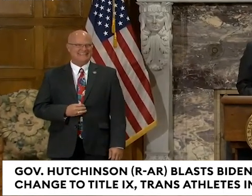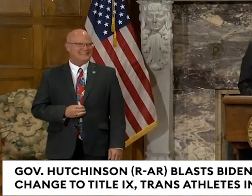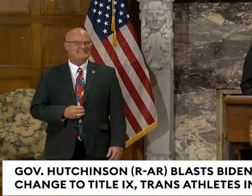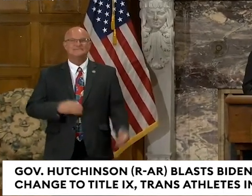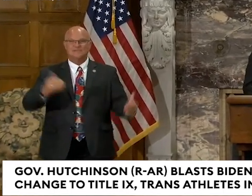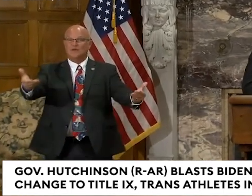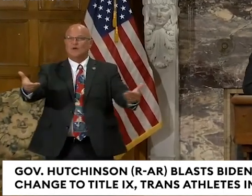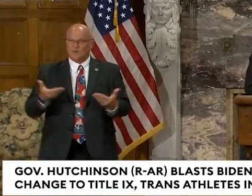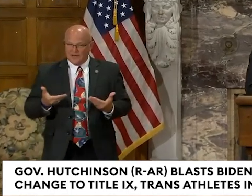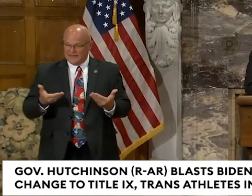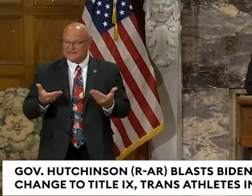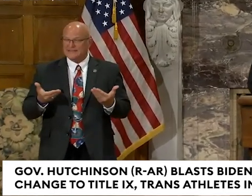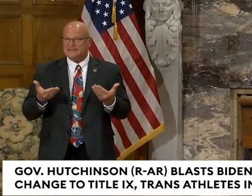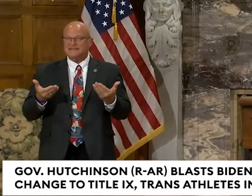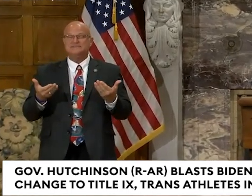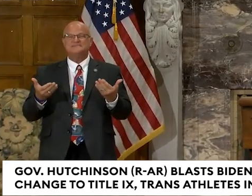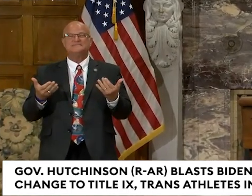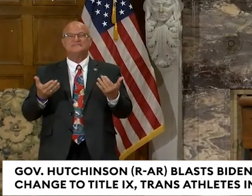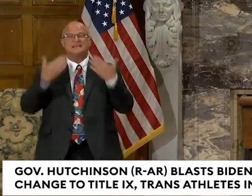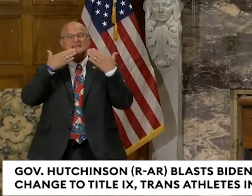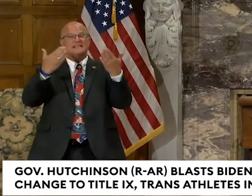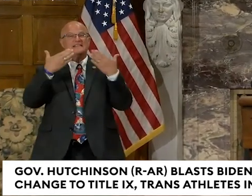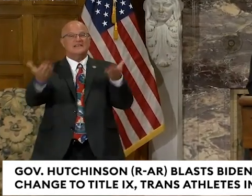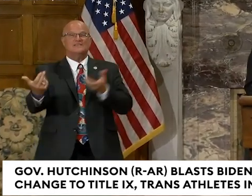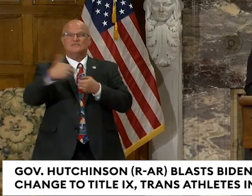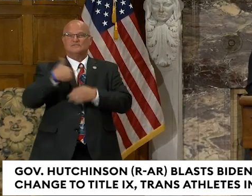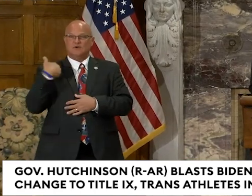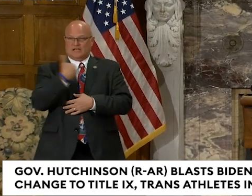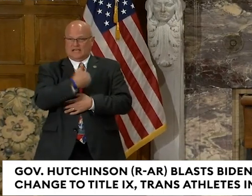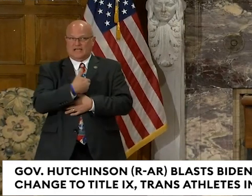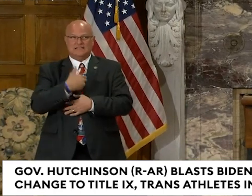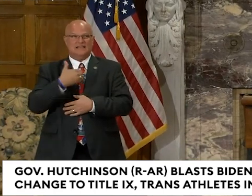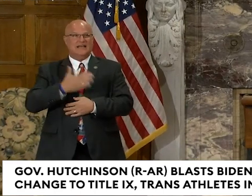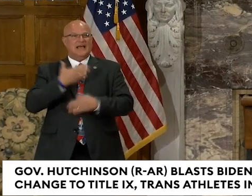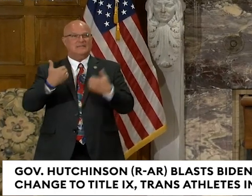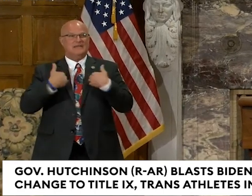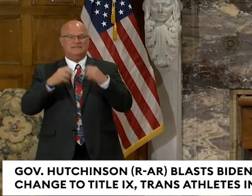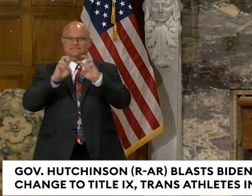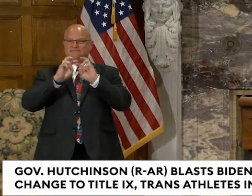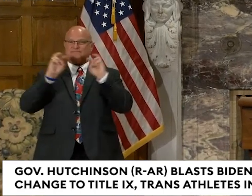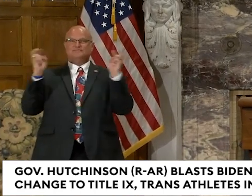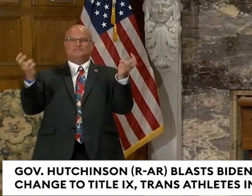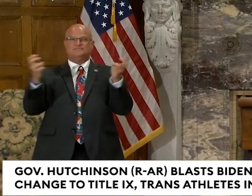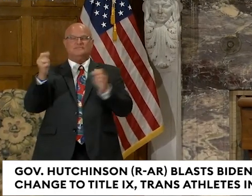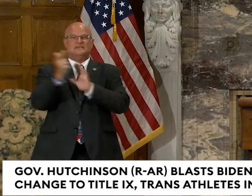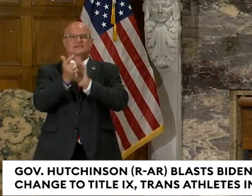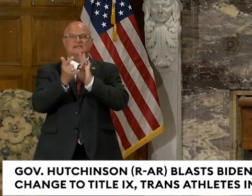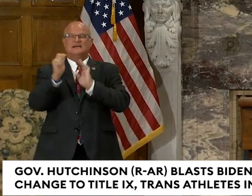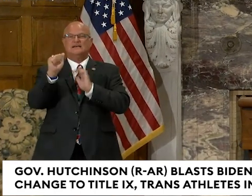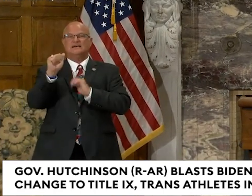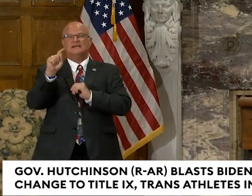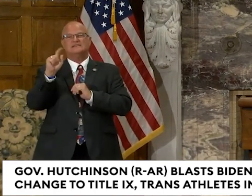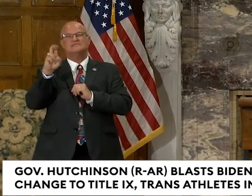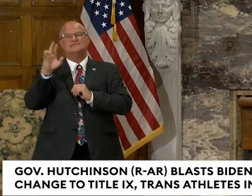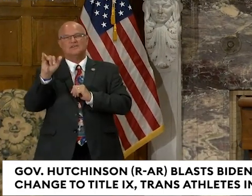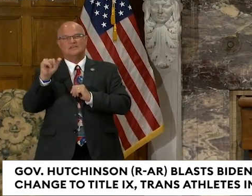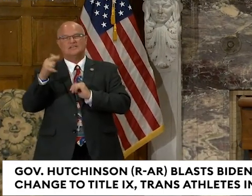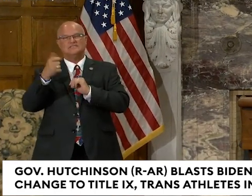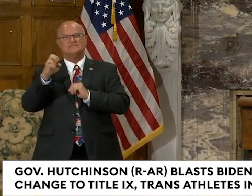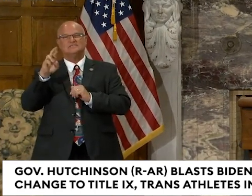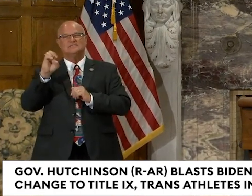Governor. Afternoon. Welcome, everyone. Thank you for joining me. I'm pleased to be joined by Attorney General Leslie